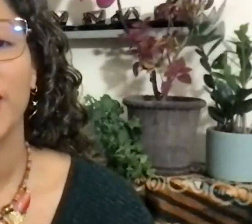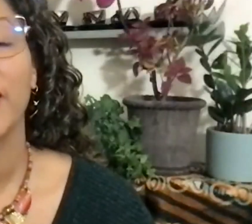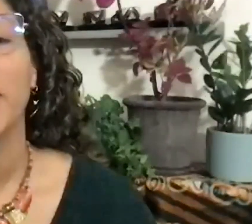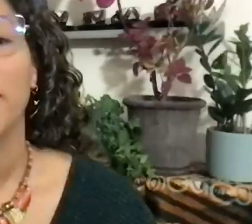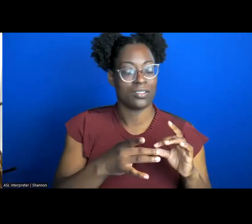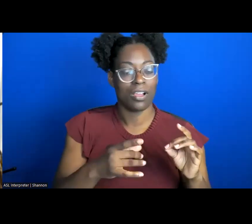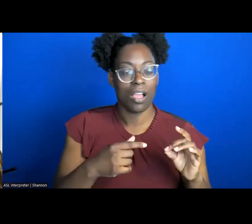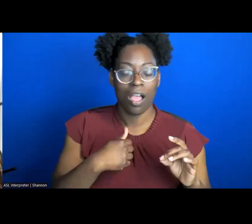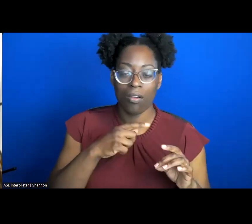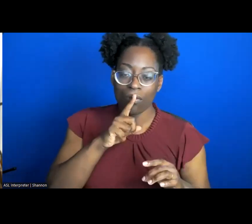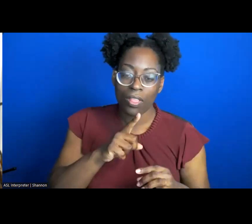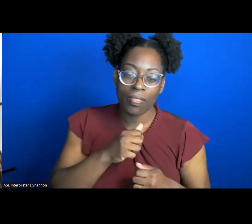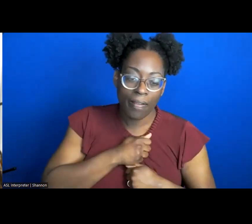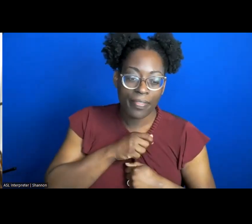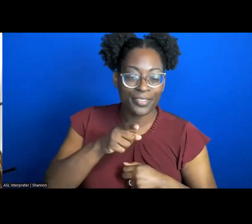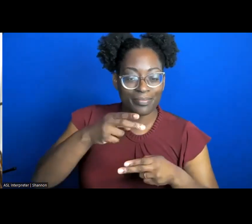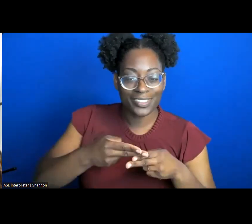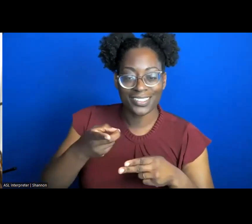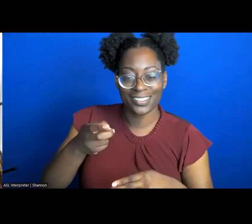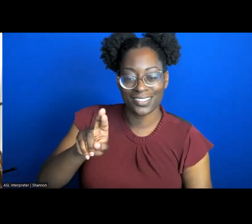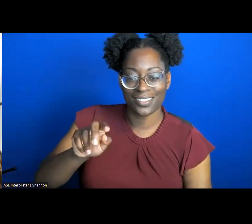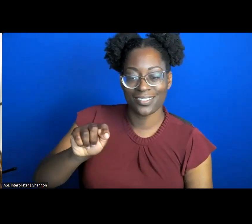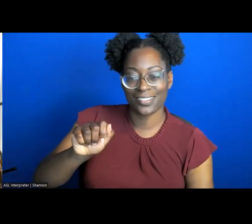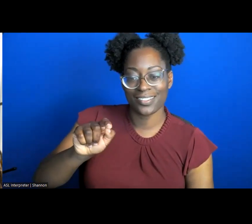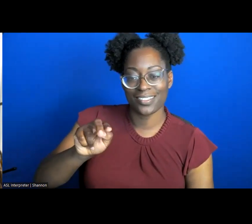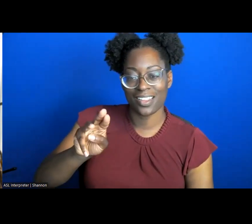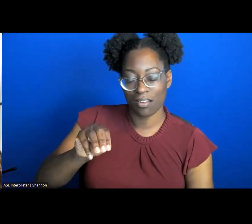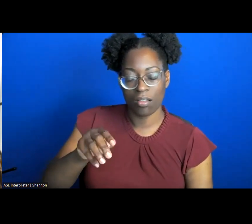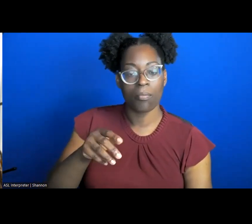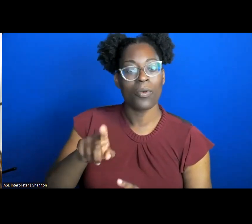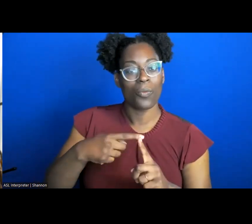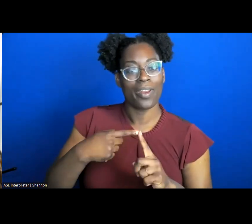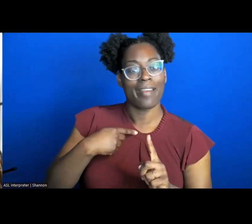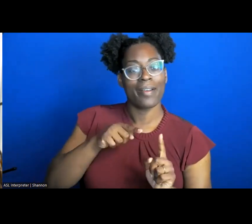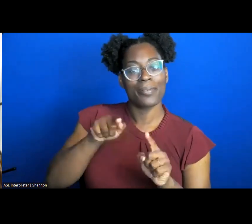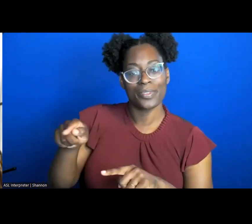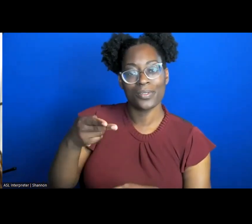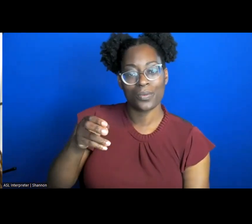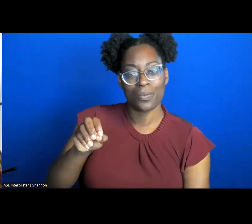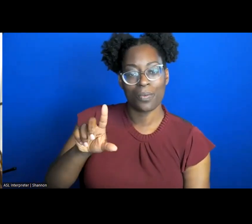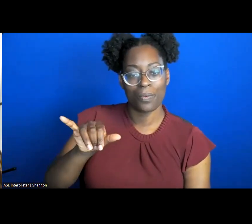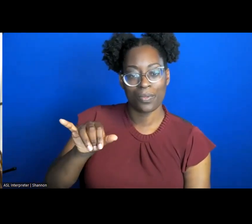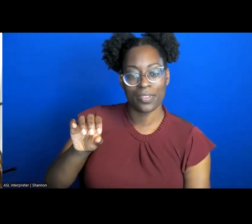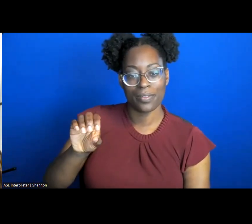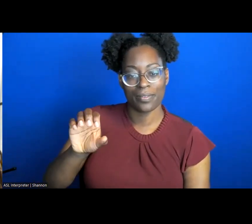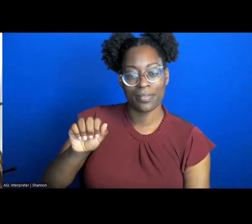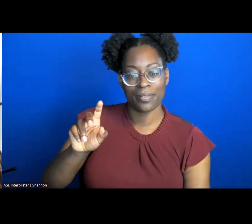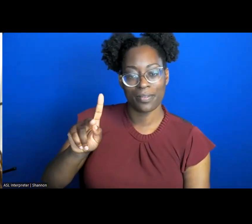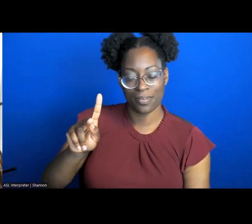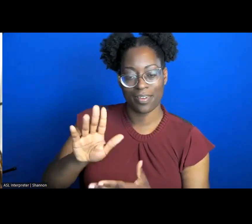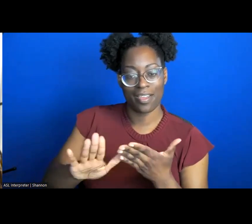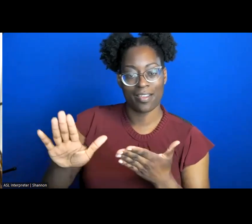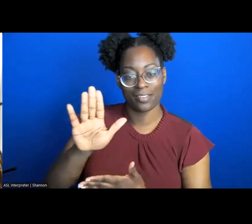her be my thesis advisor when I was in college at Mount Holyoke College. And I literally credit her and Dr.